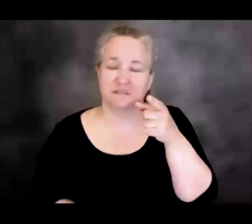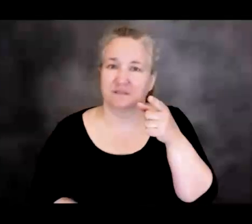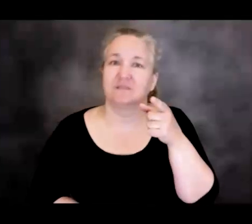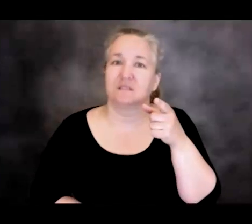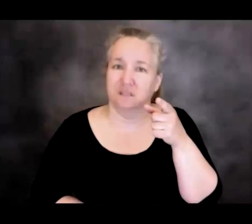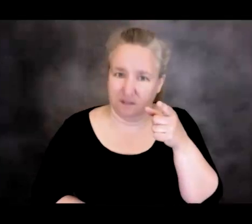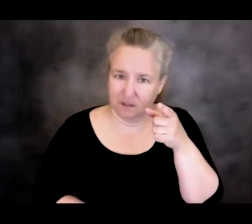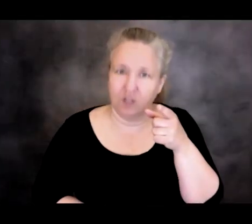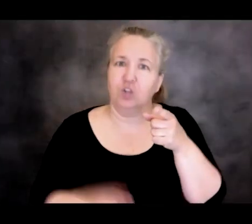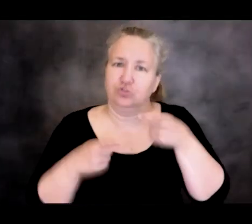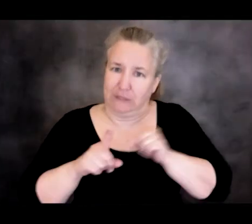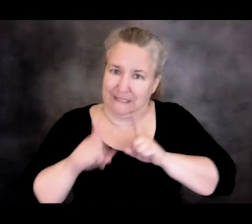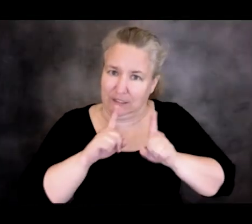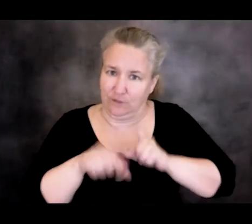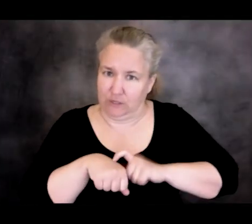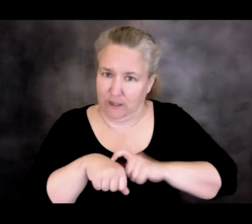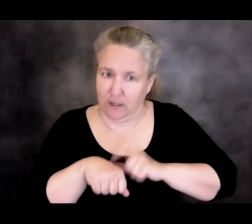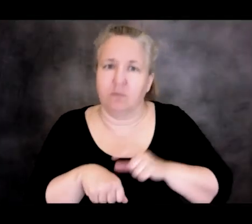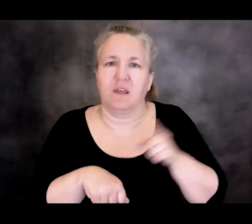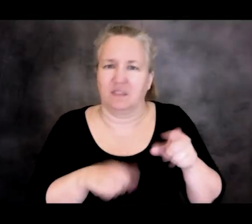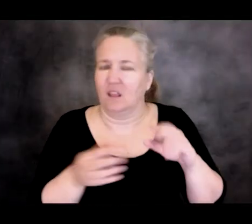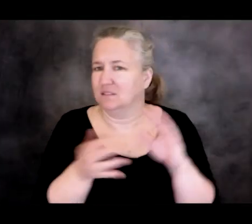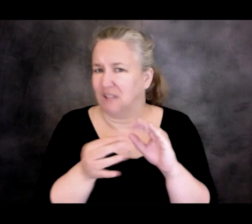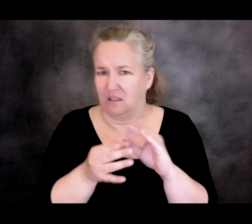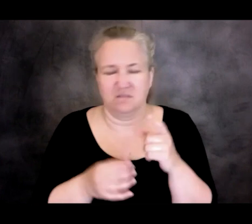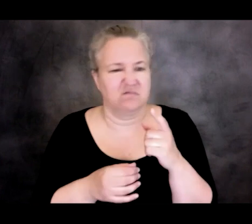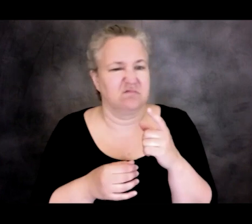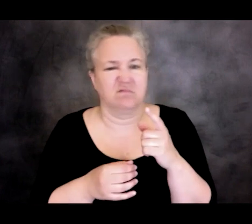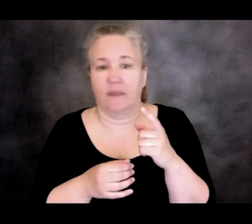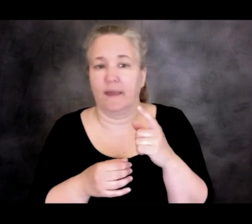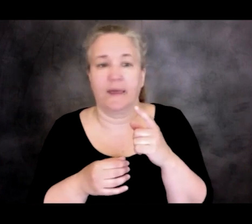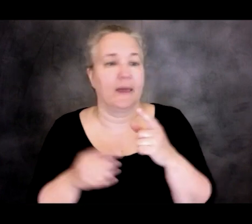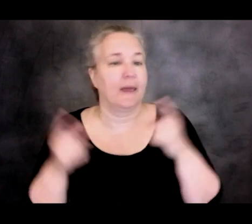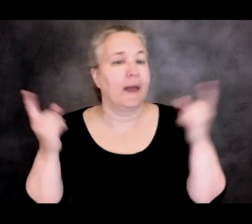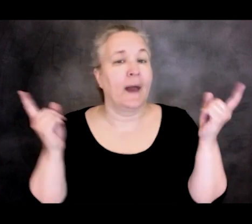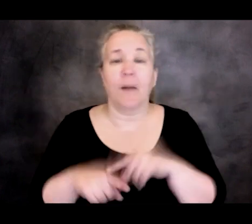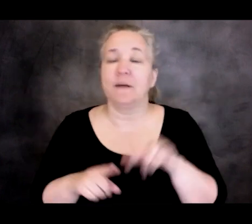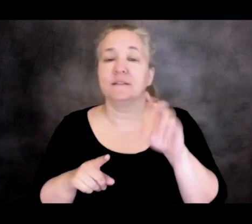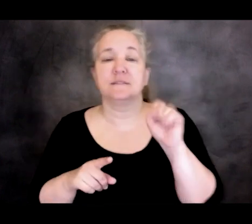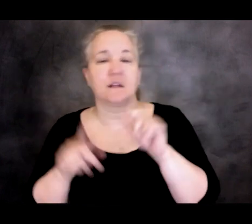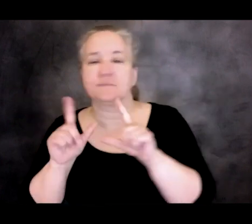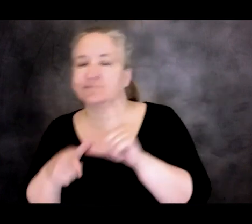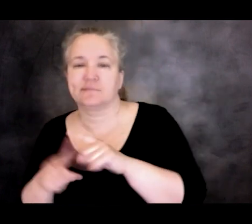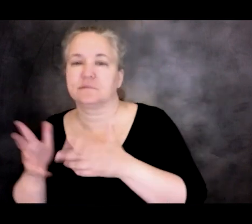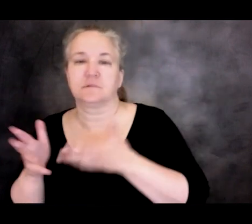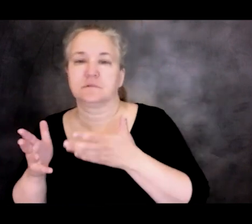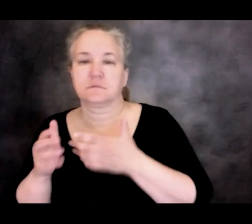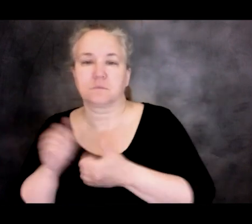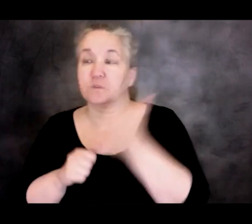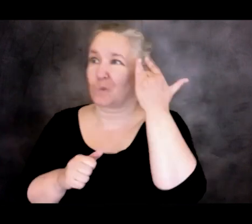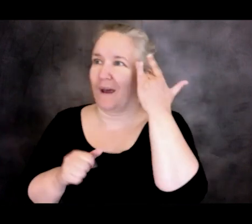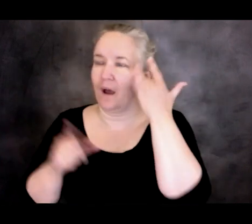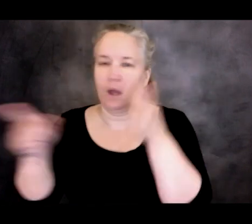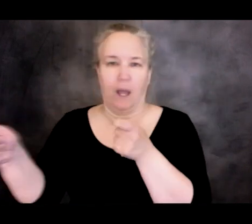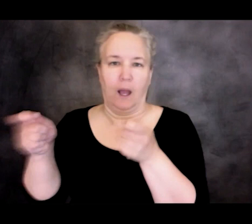were interviewing them, had at some point fallen out of status, mostly to administrative